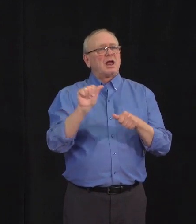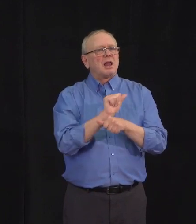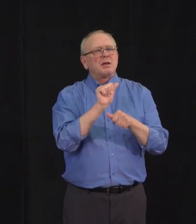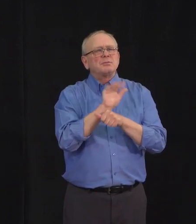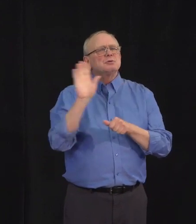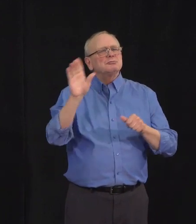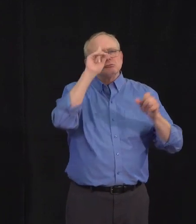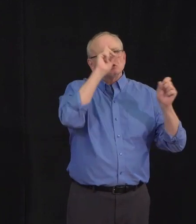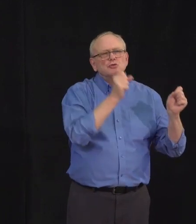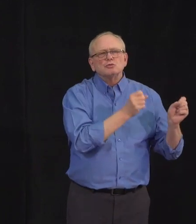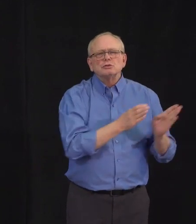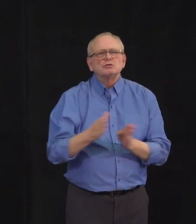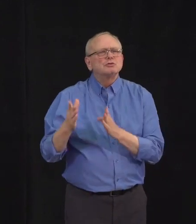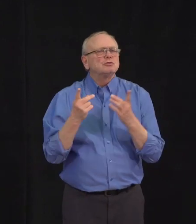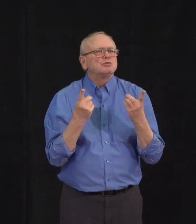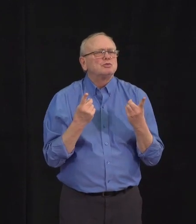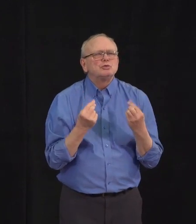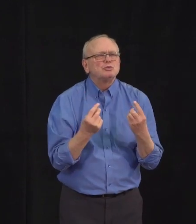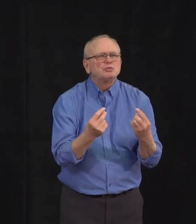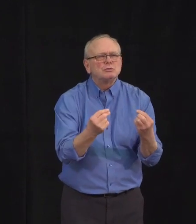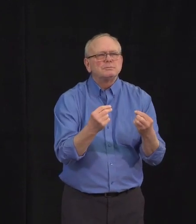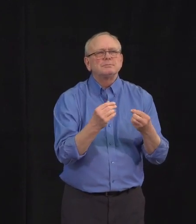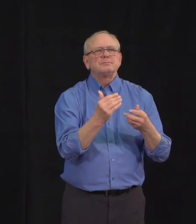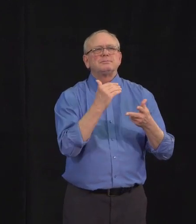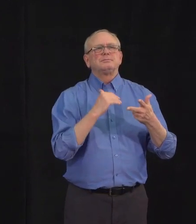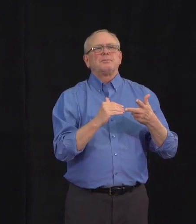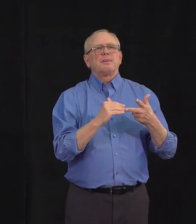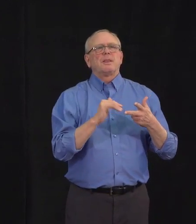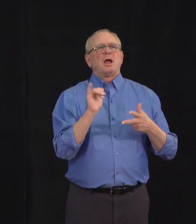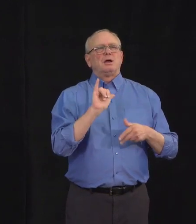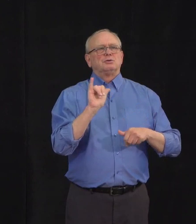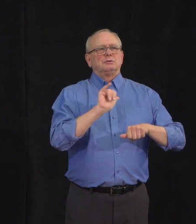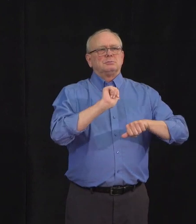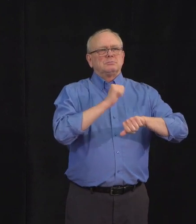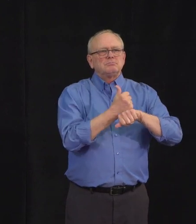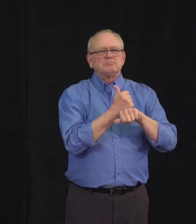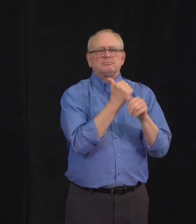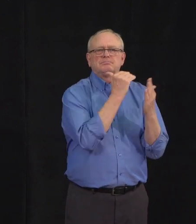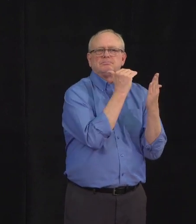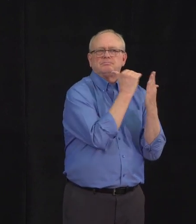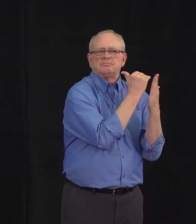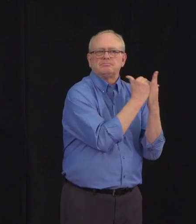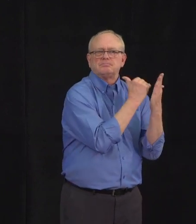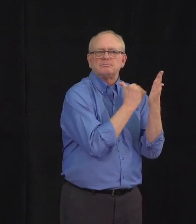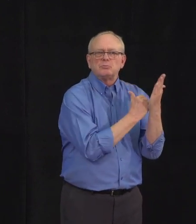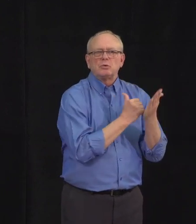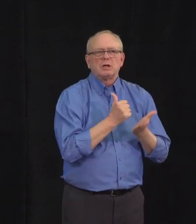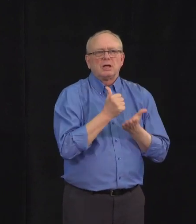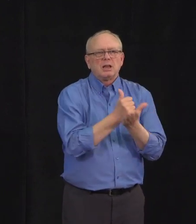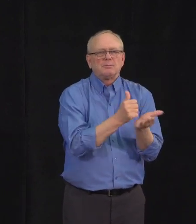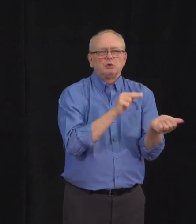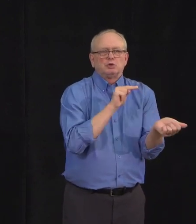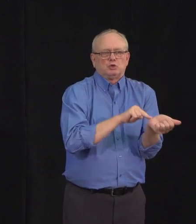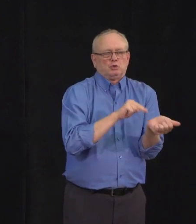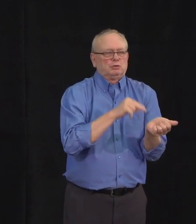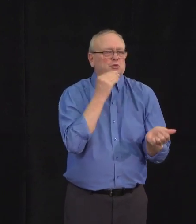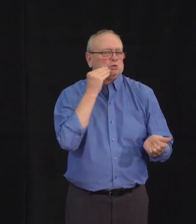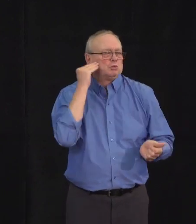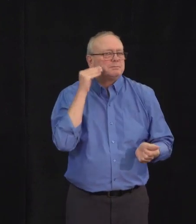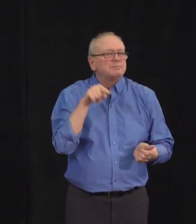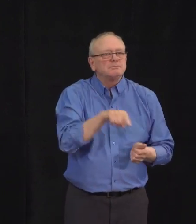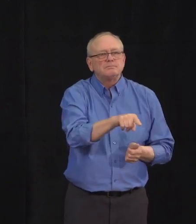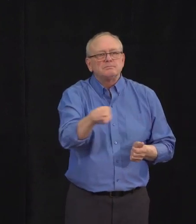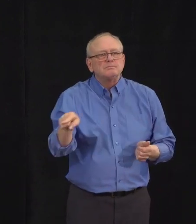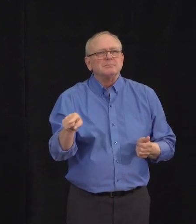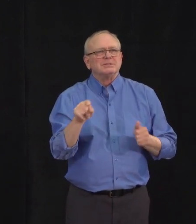putting in place to balance the needs of continuing care residents against the need to prevent spread of COVID-19. Based